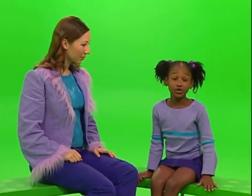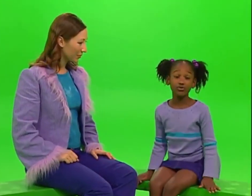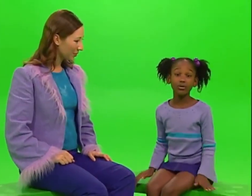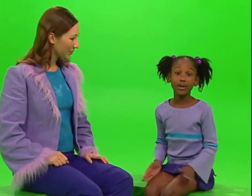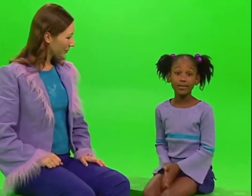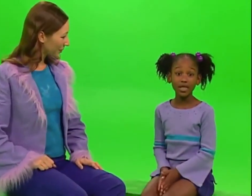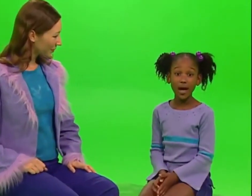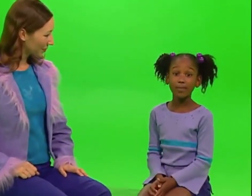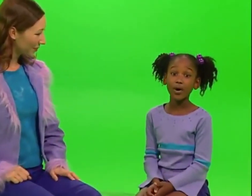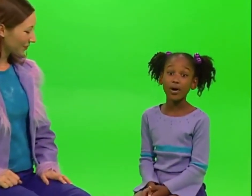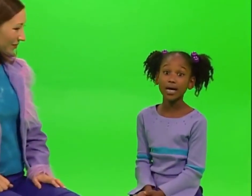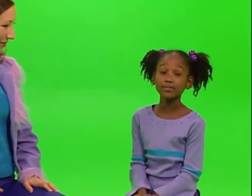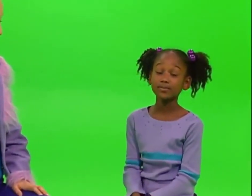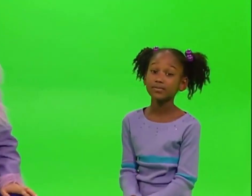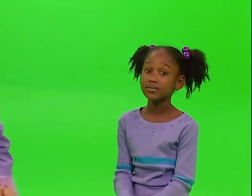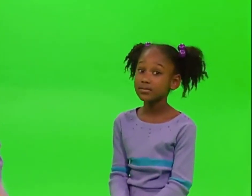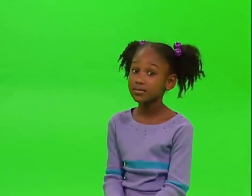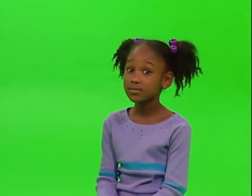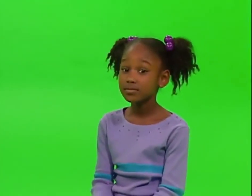you remember that poem?